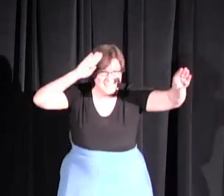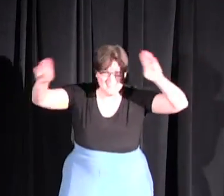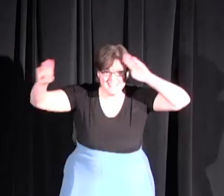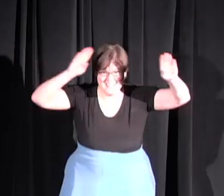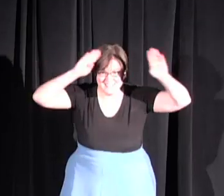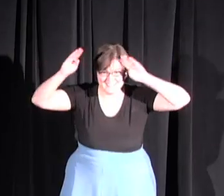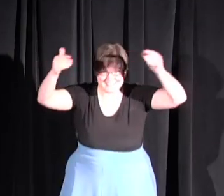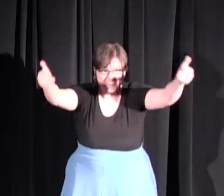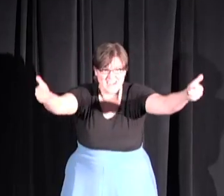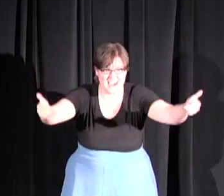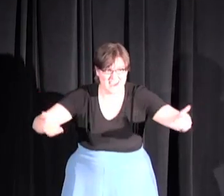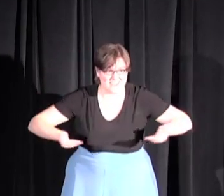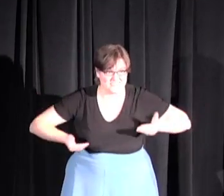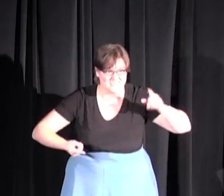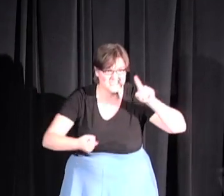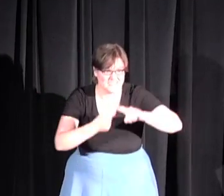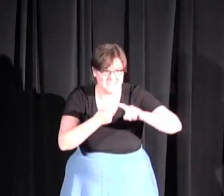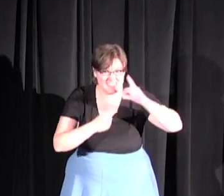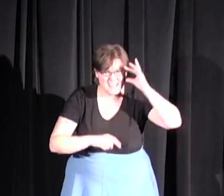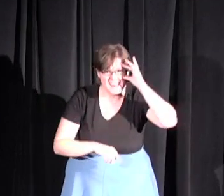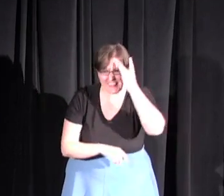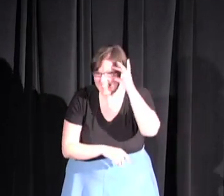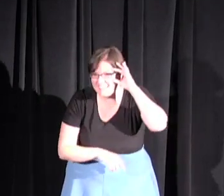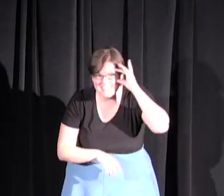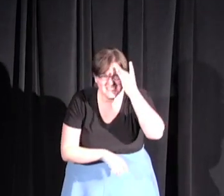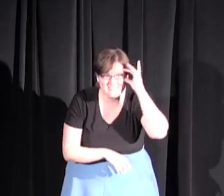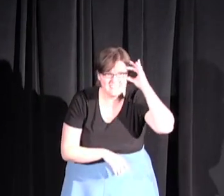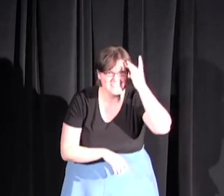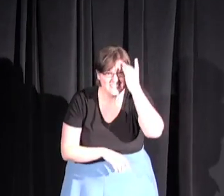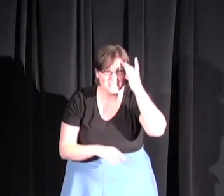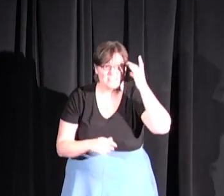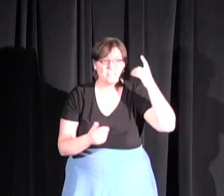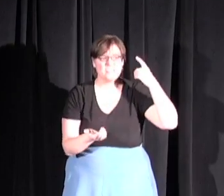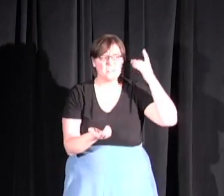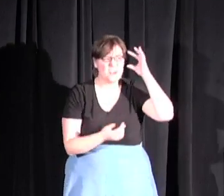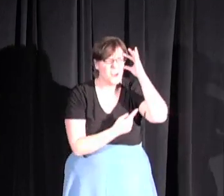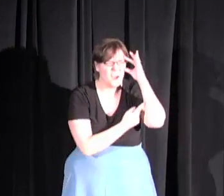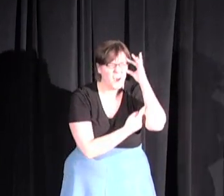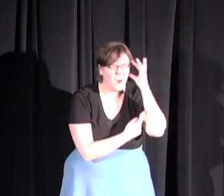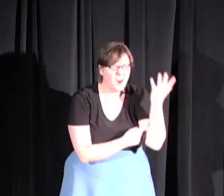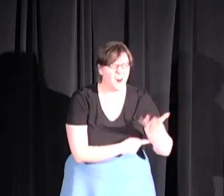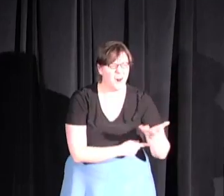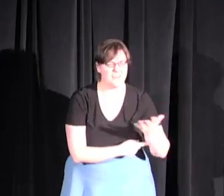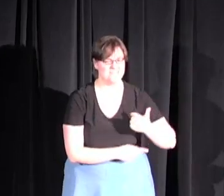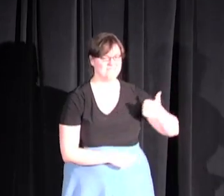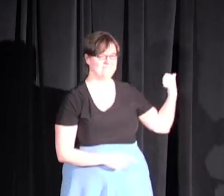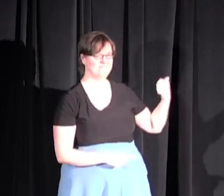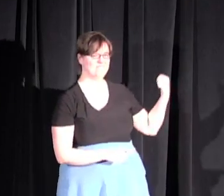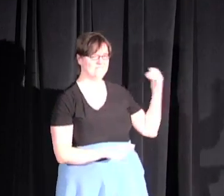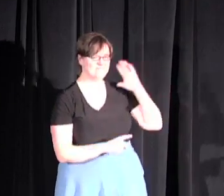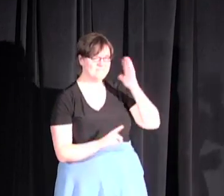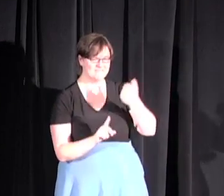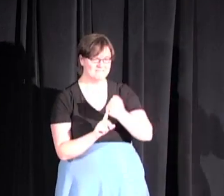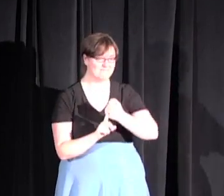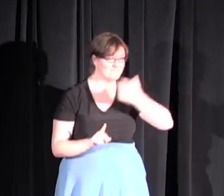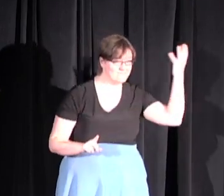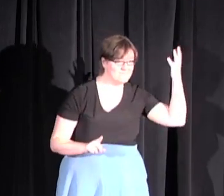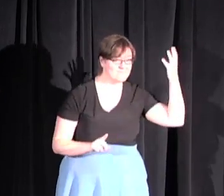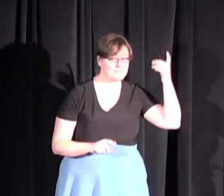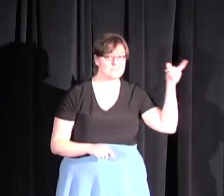Hello, hello, everyone, and welcome to IATH. You might be wondering what that is. We will have